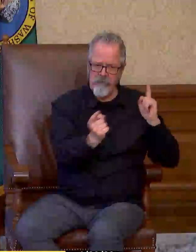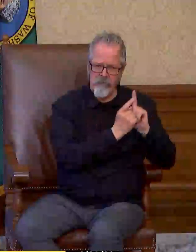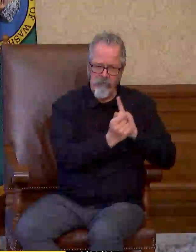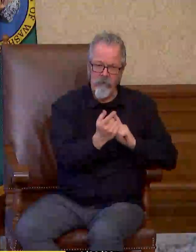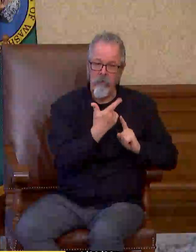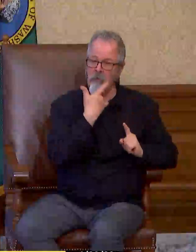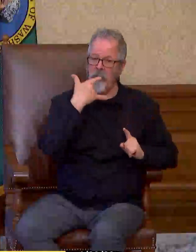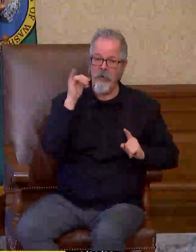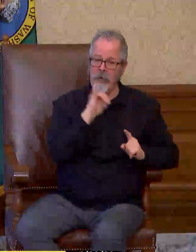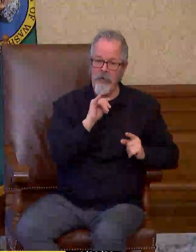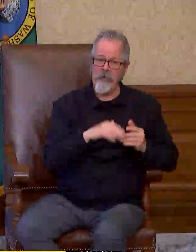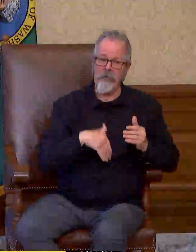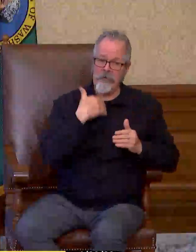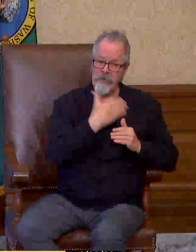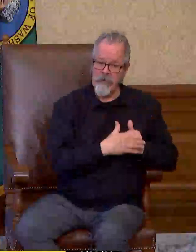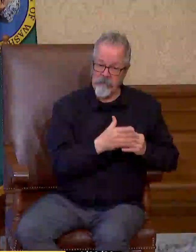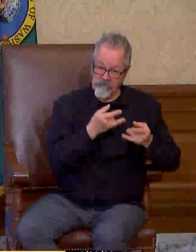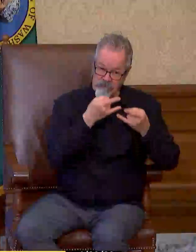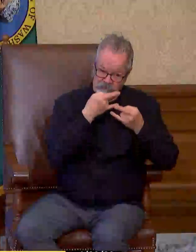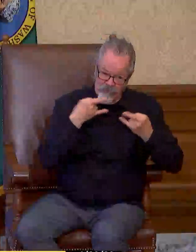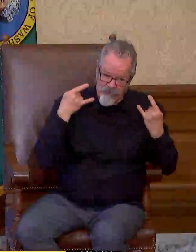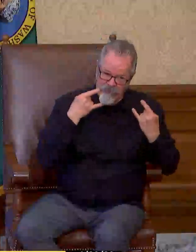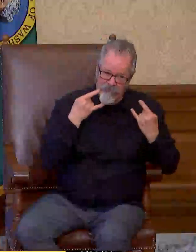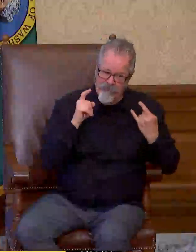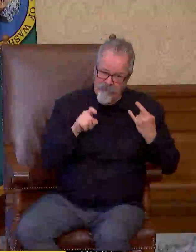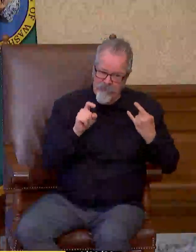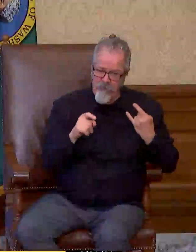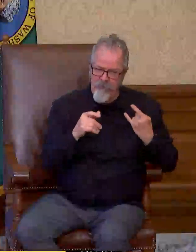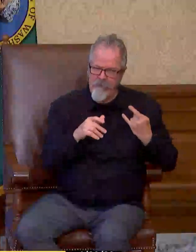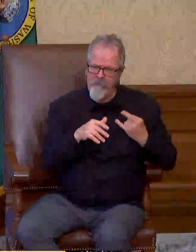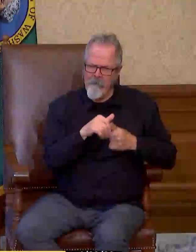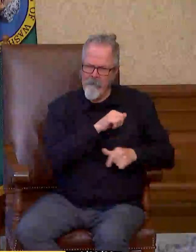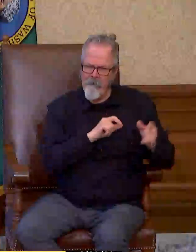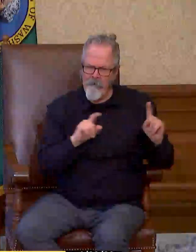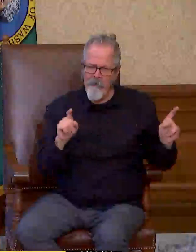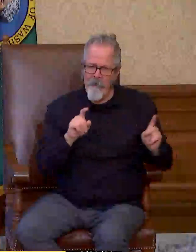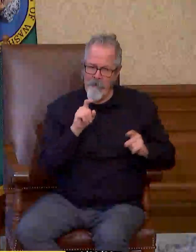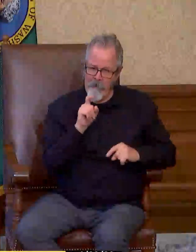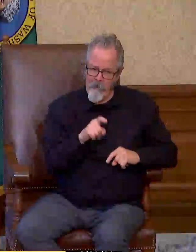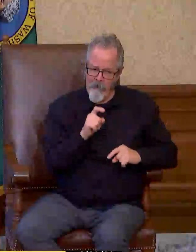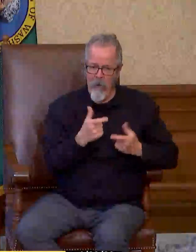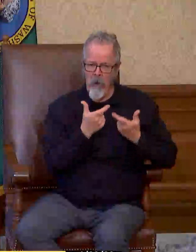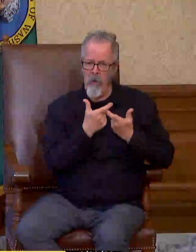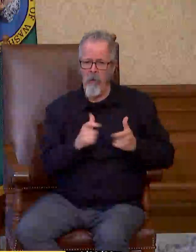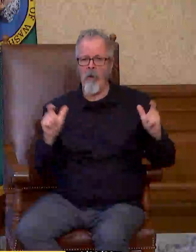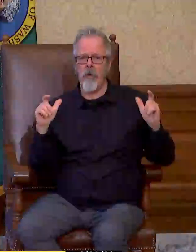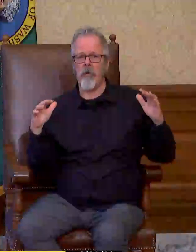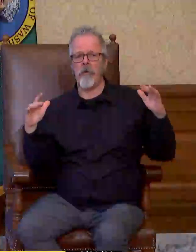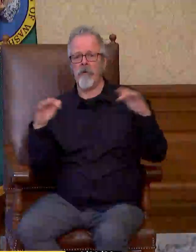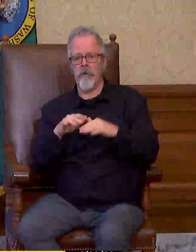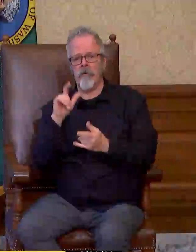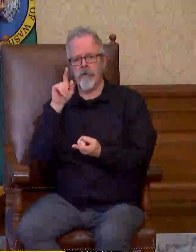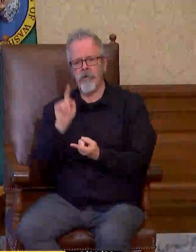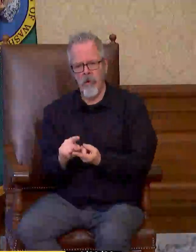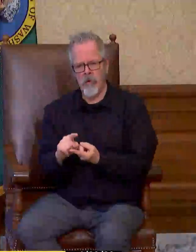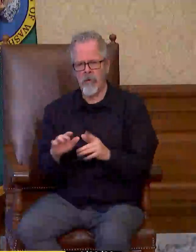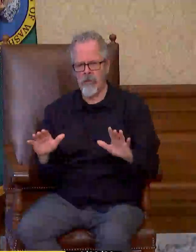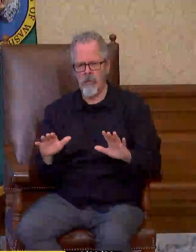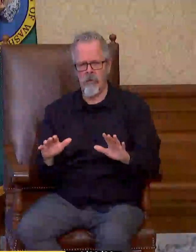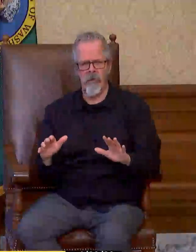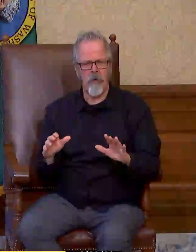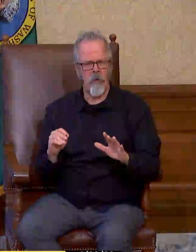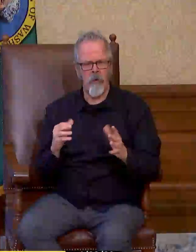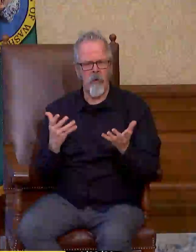safety guidelines like we see with grocery stores and construction? Well, there are a number of